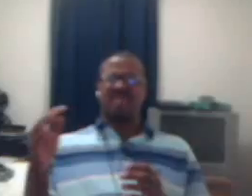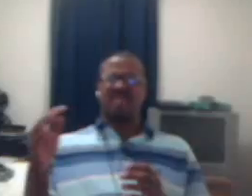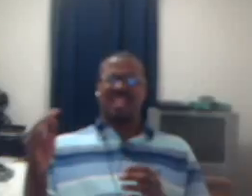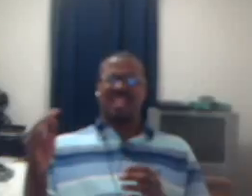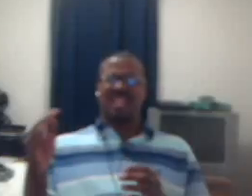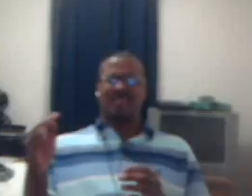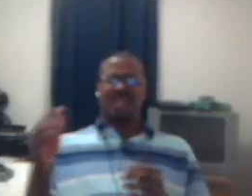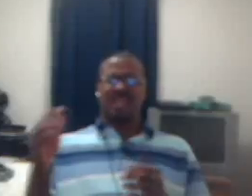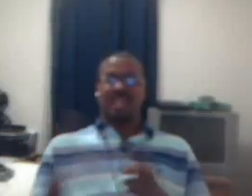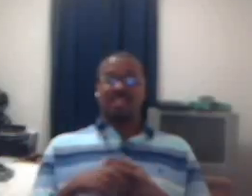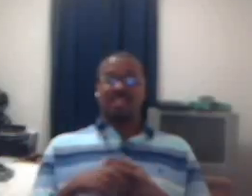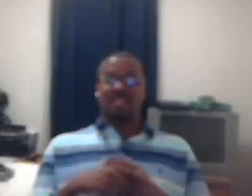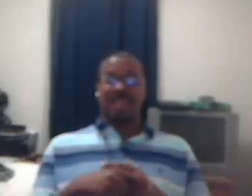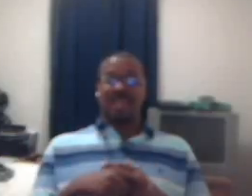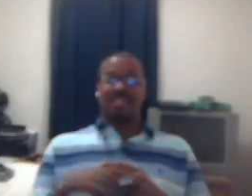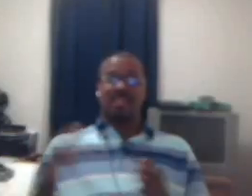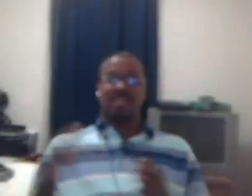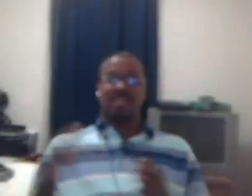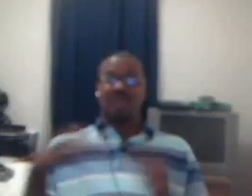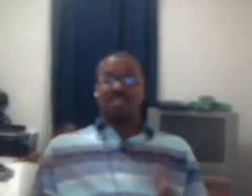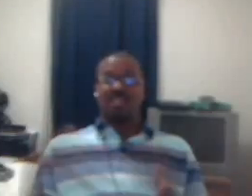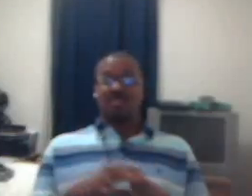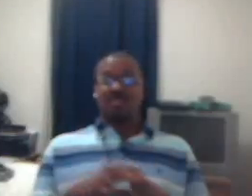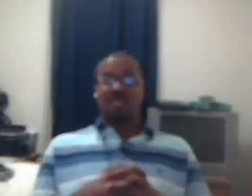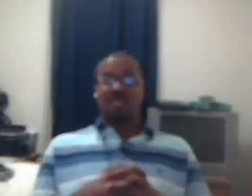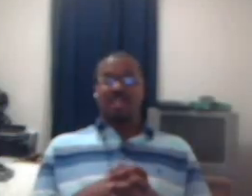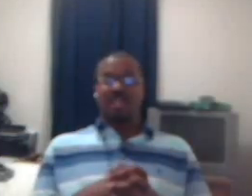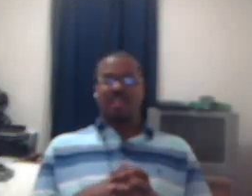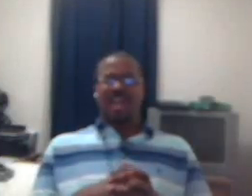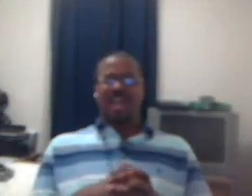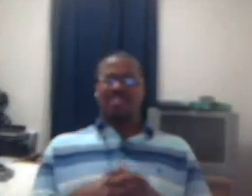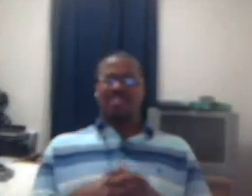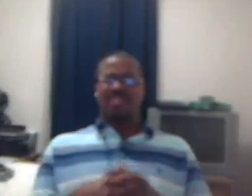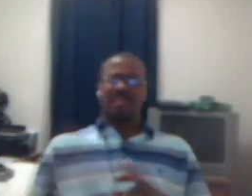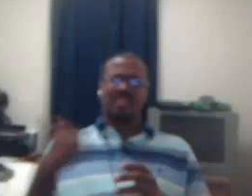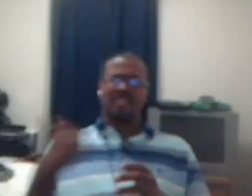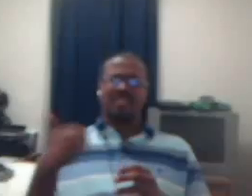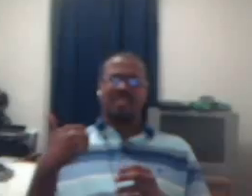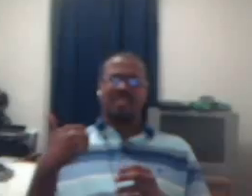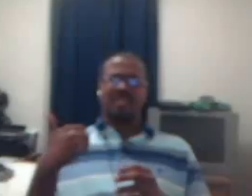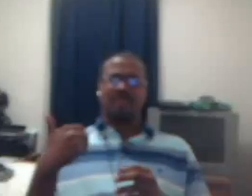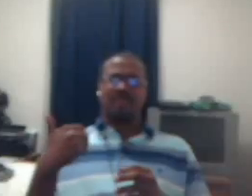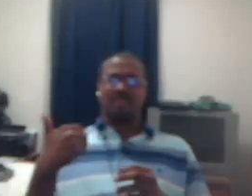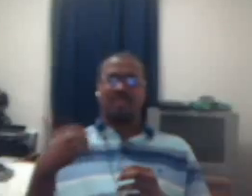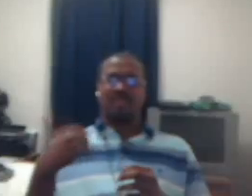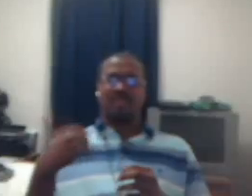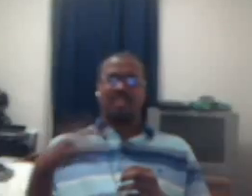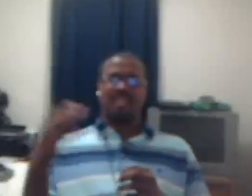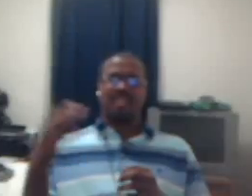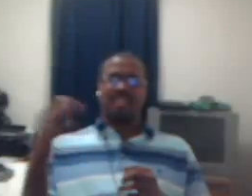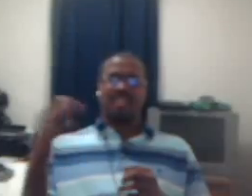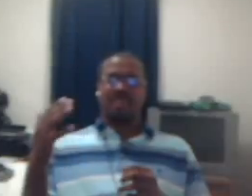in my life, not just blacks, whites too, okay? I used to live in a FEMA trailer, in that trailer